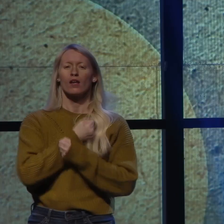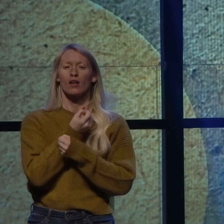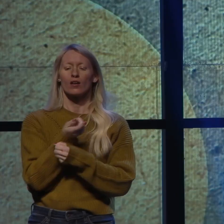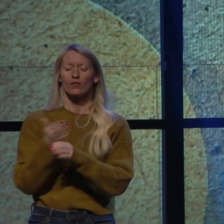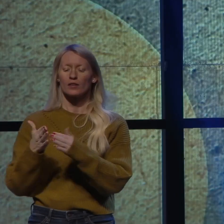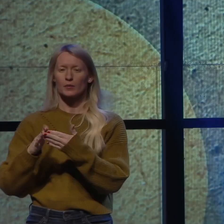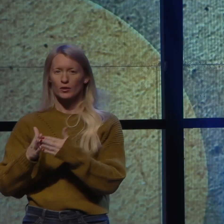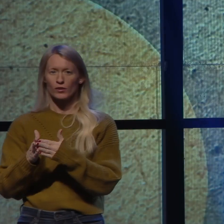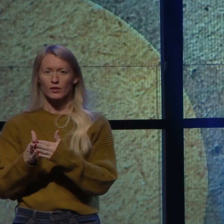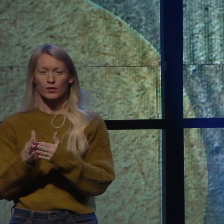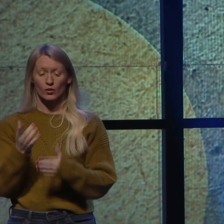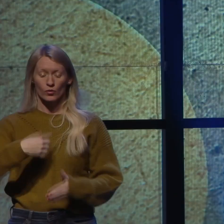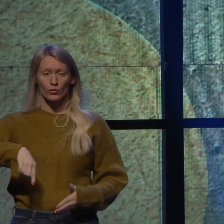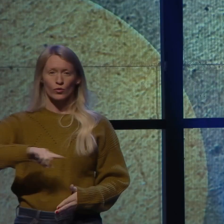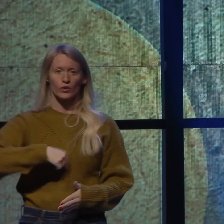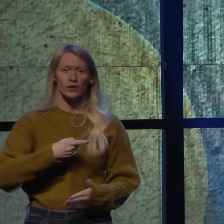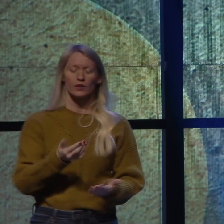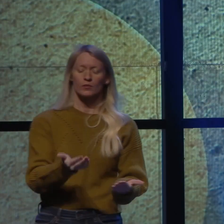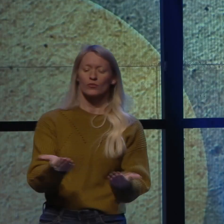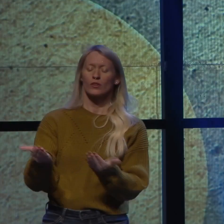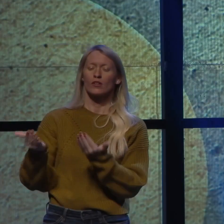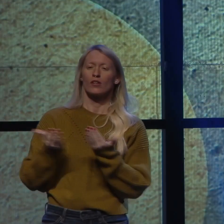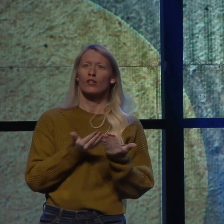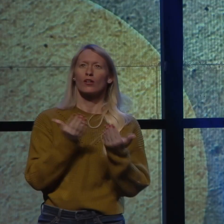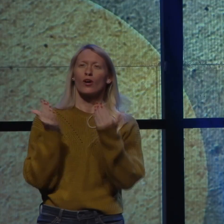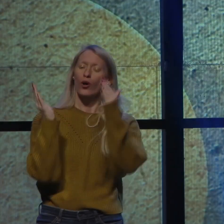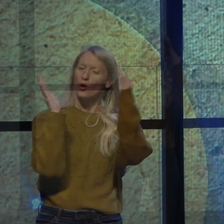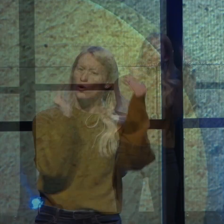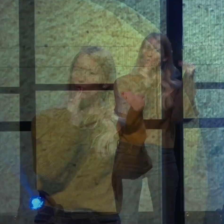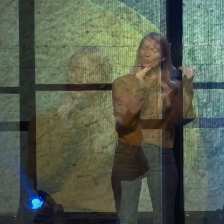we bring our hopes and we bring our fears and we bring our